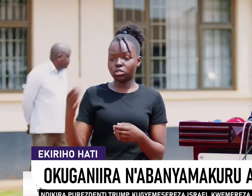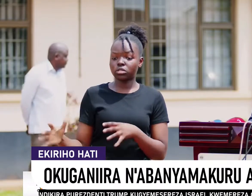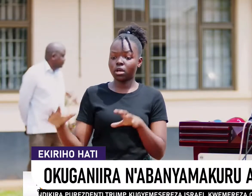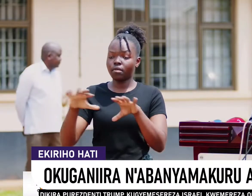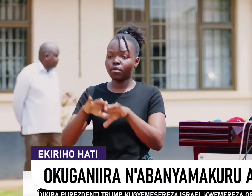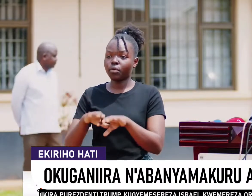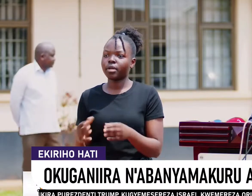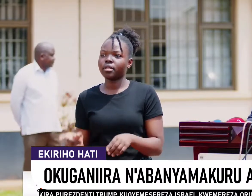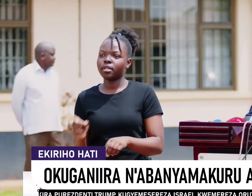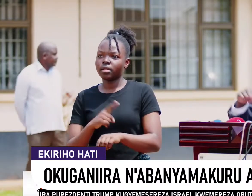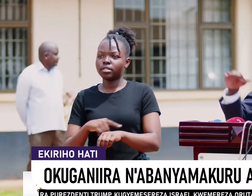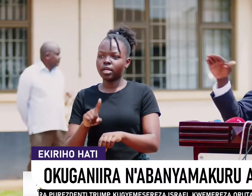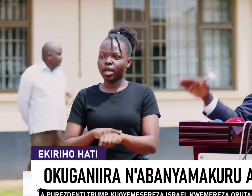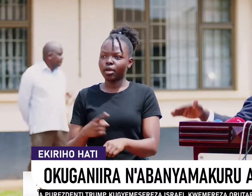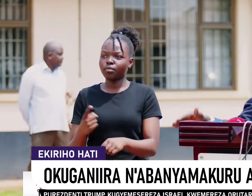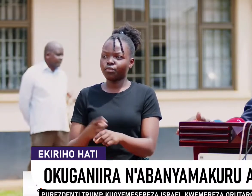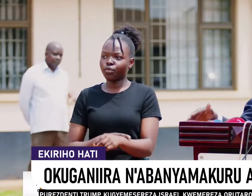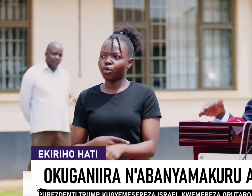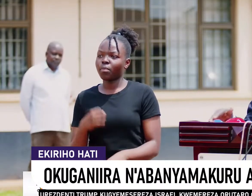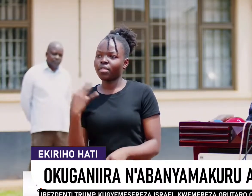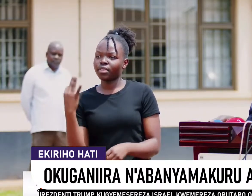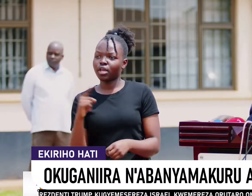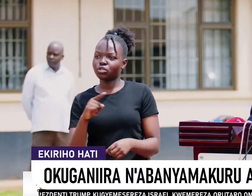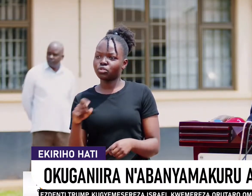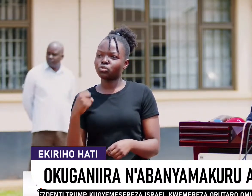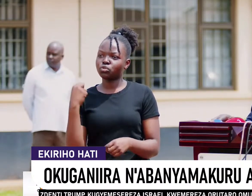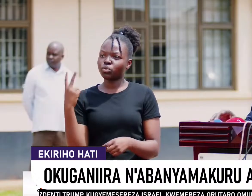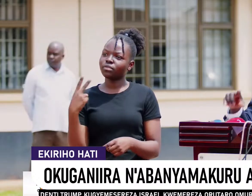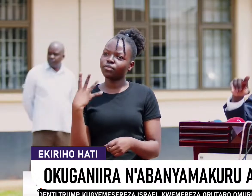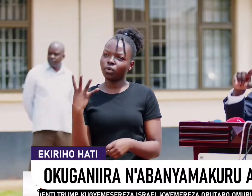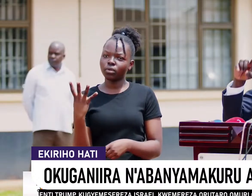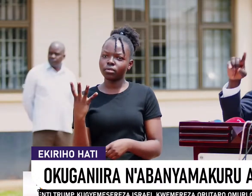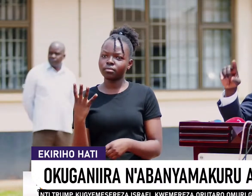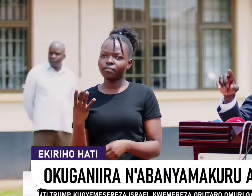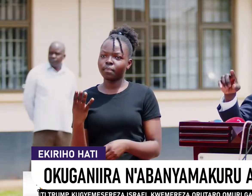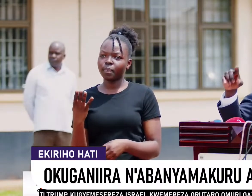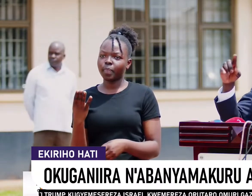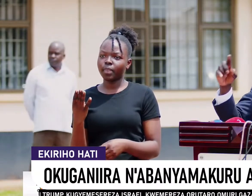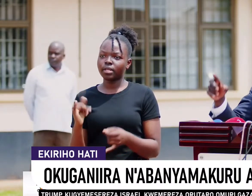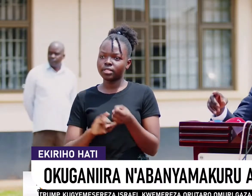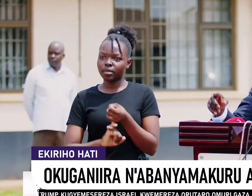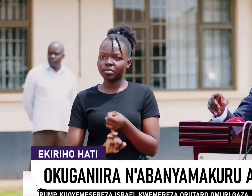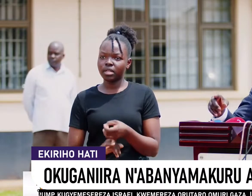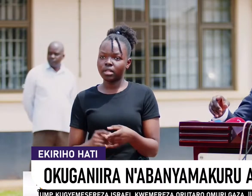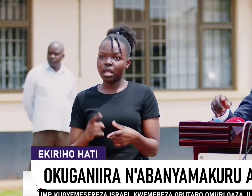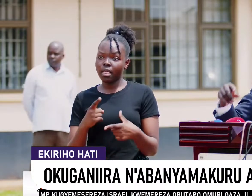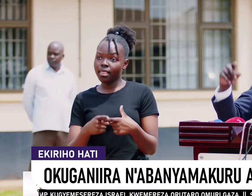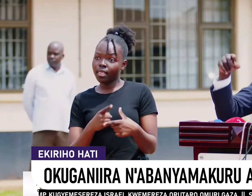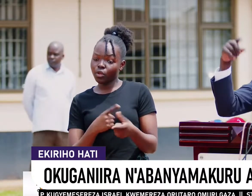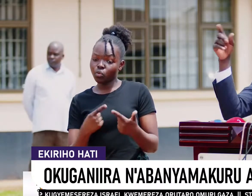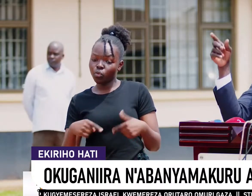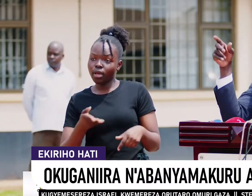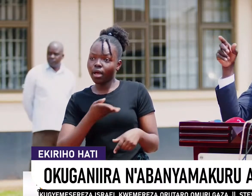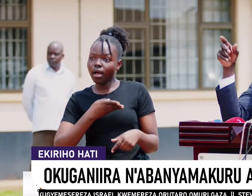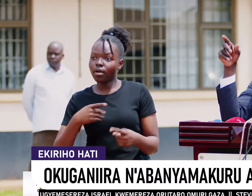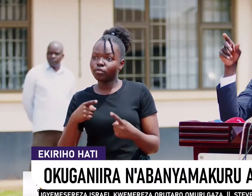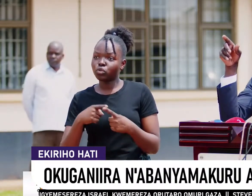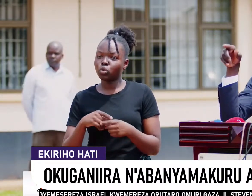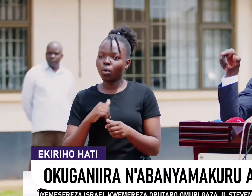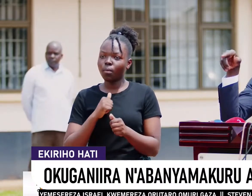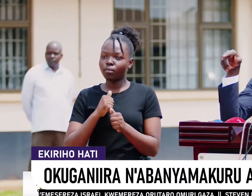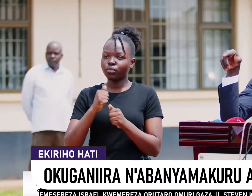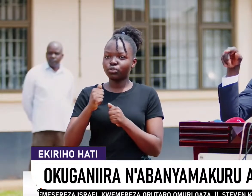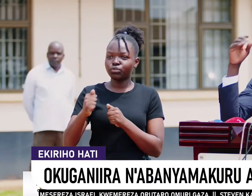around 3rd to 24th of September, then we have inevitably to push forward